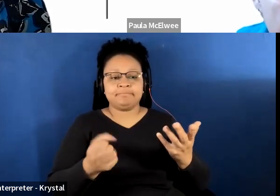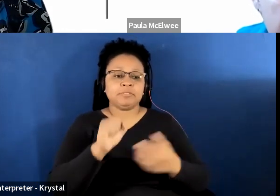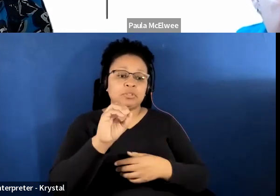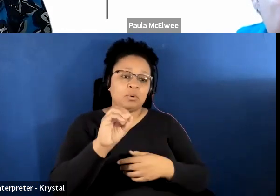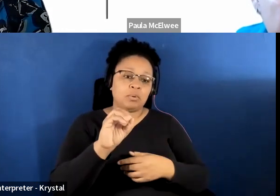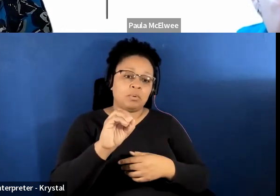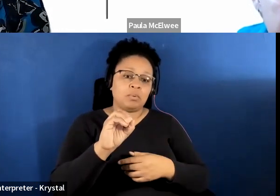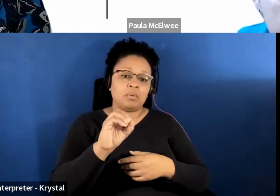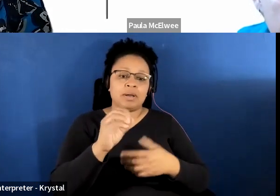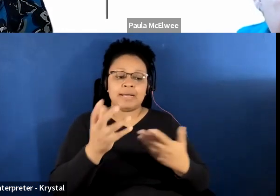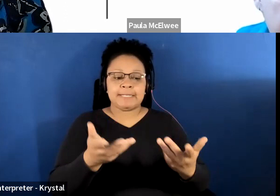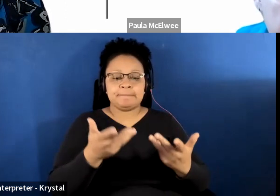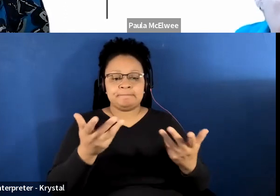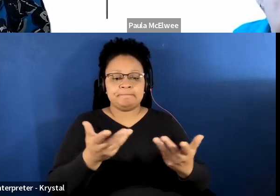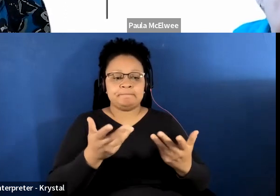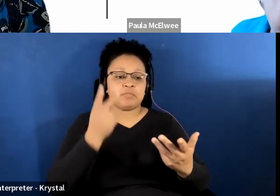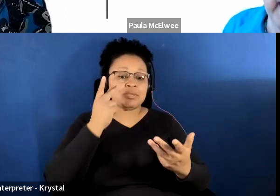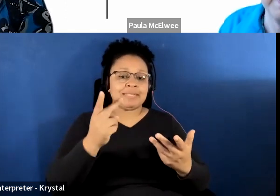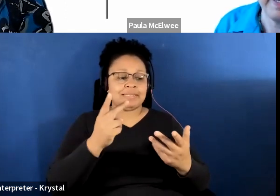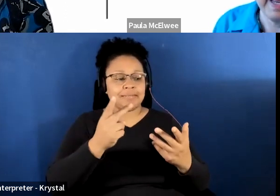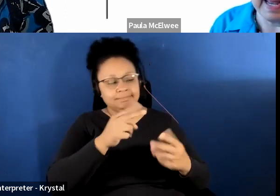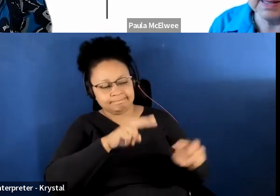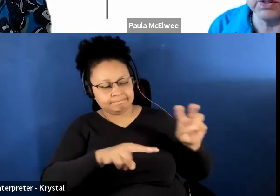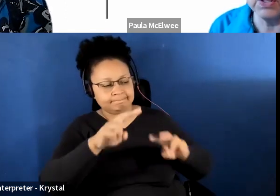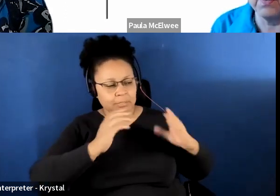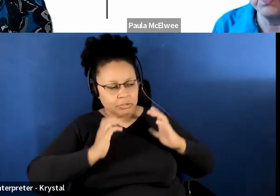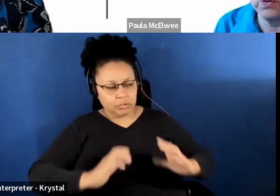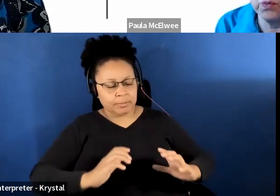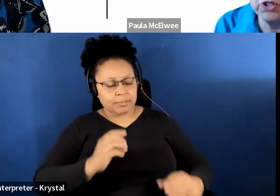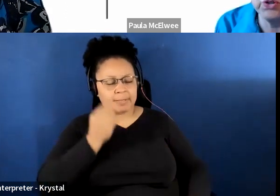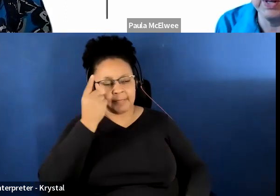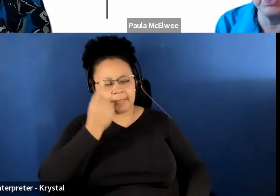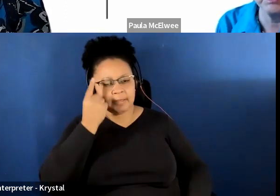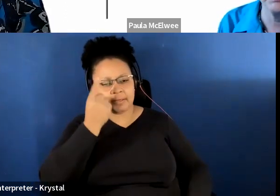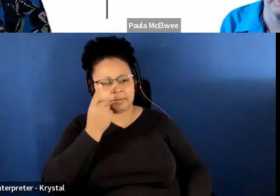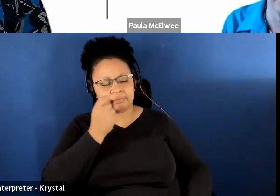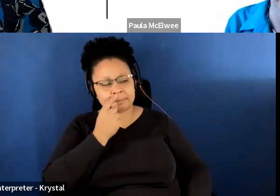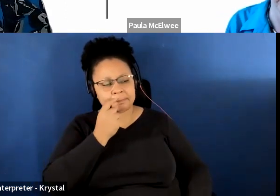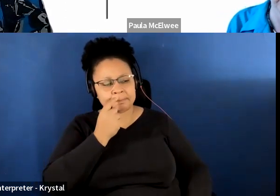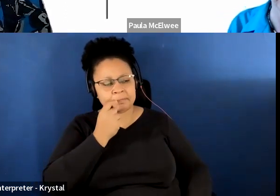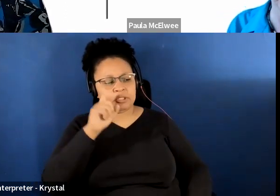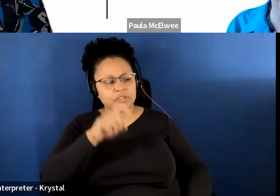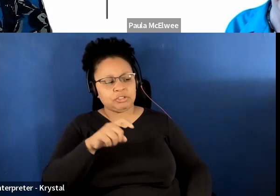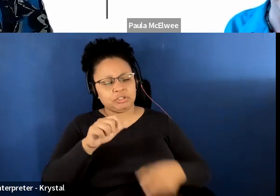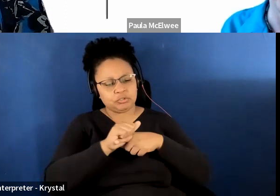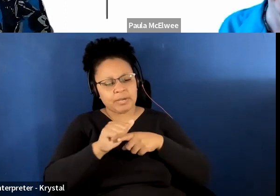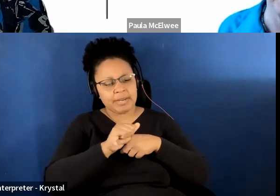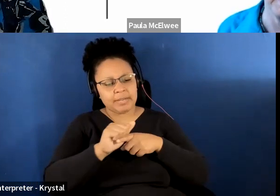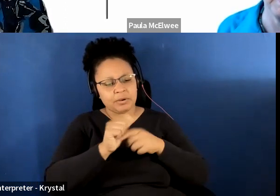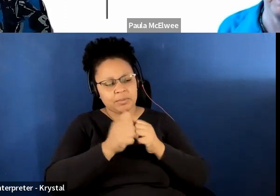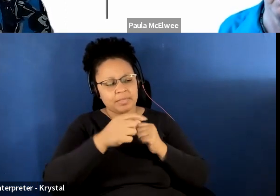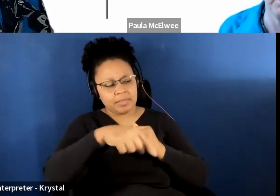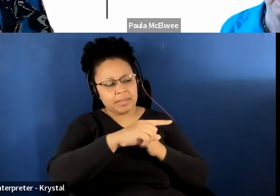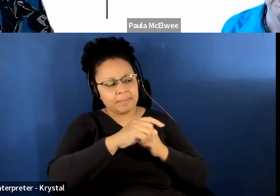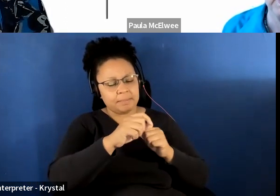So, look at the consumer and ask yourself, should we do some training with the consumer on how they can